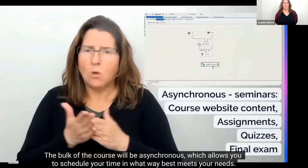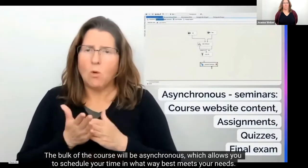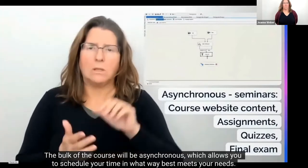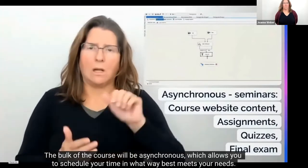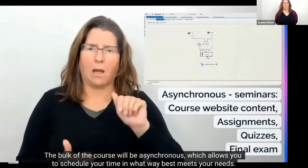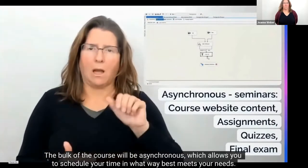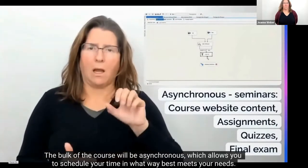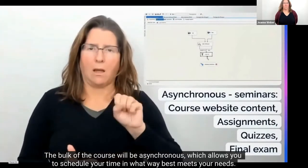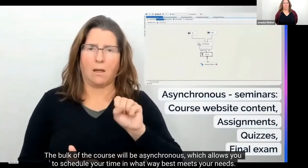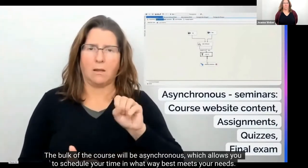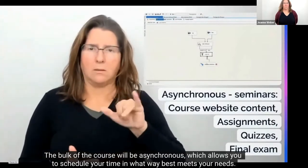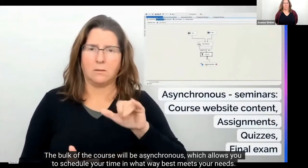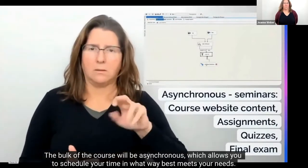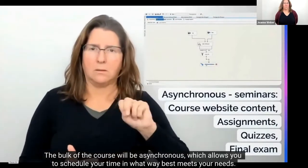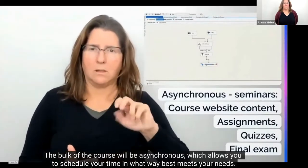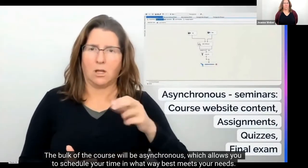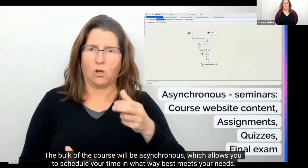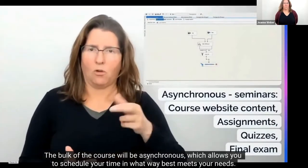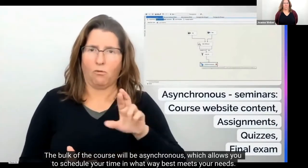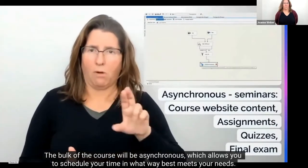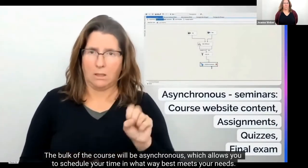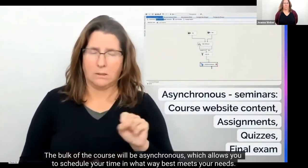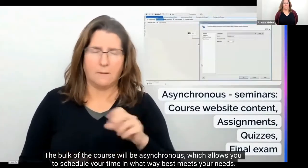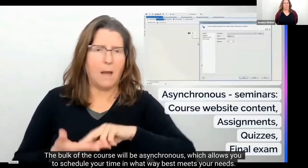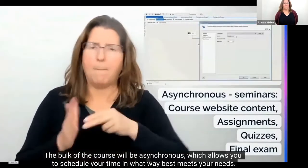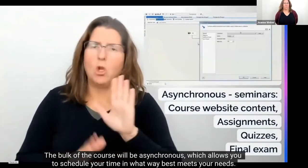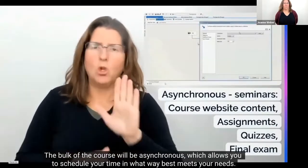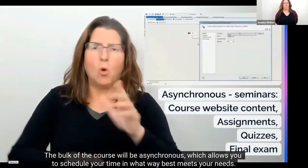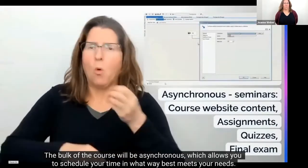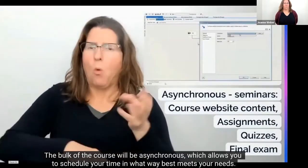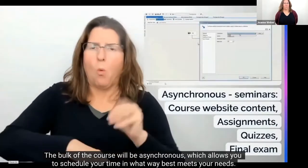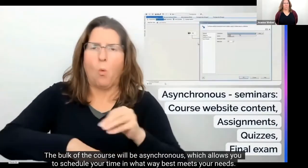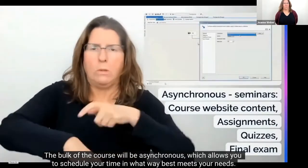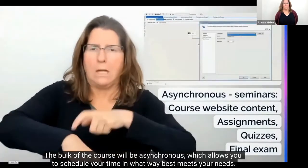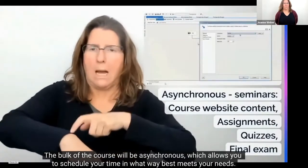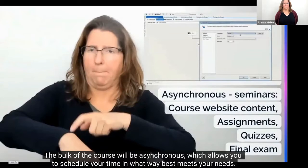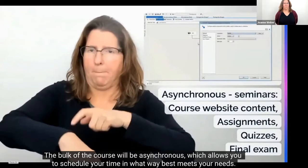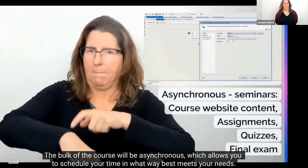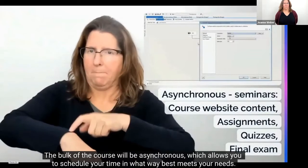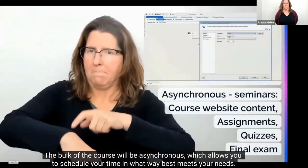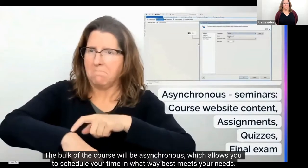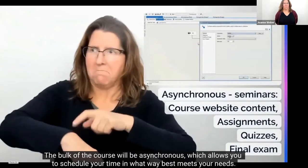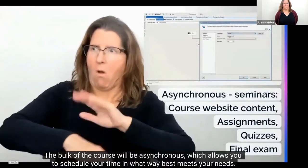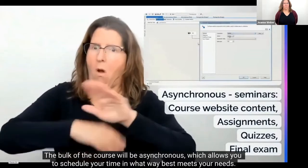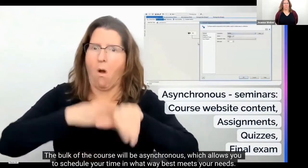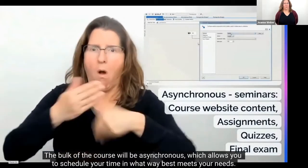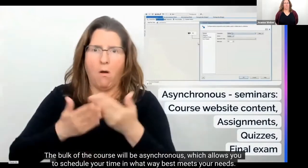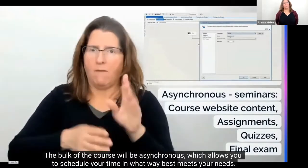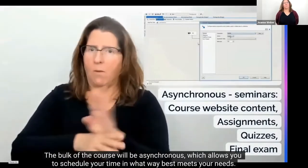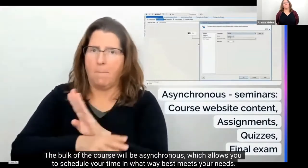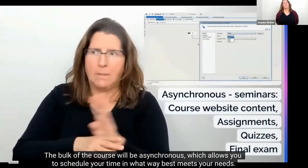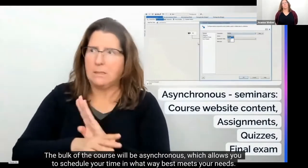The bulk of the course will be asynchronous, which allows you to schedule your time in what way best meets